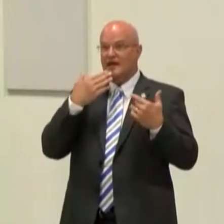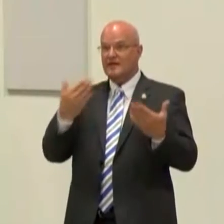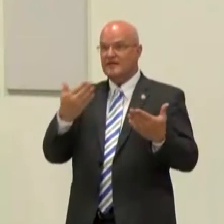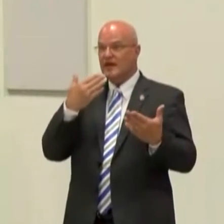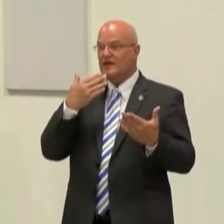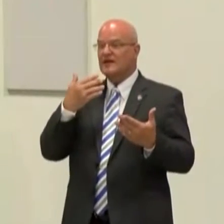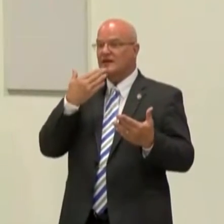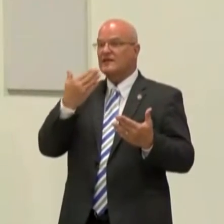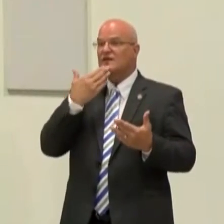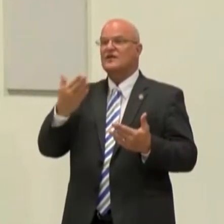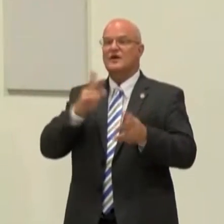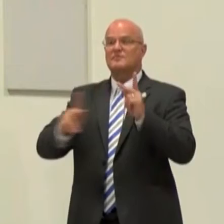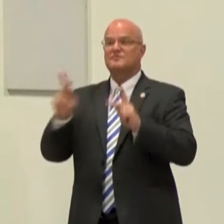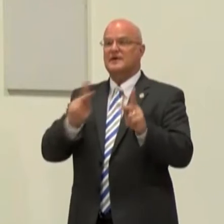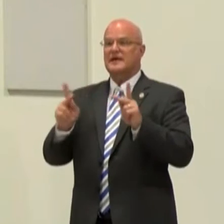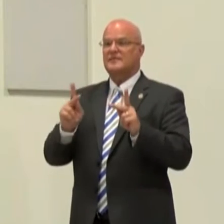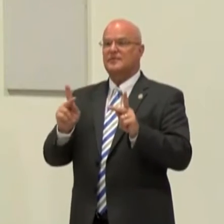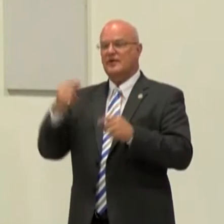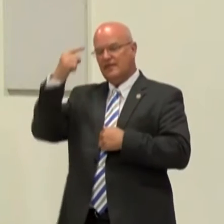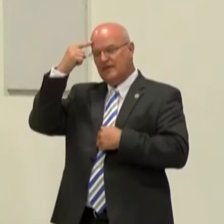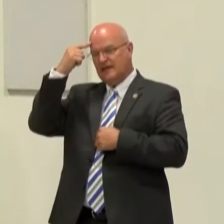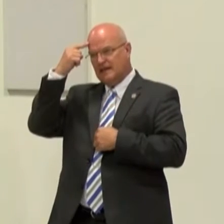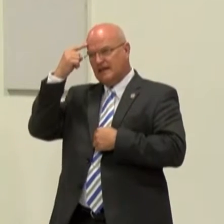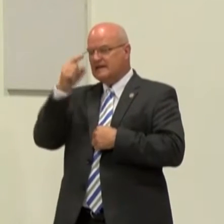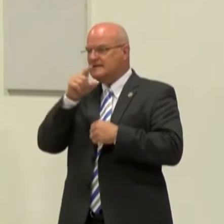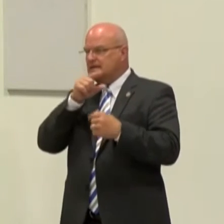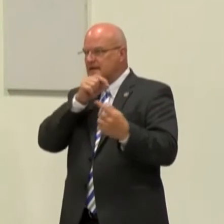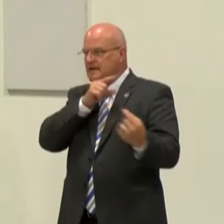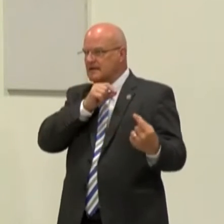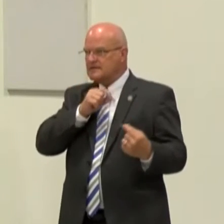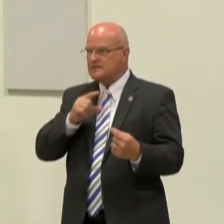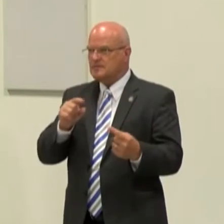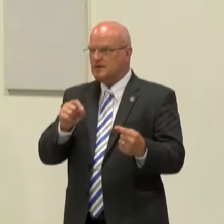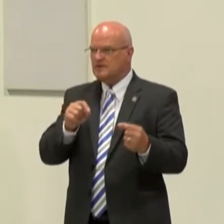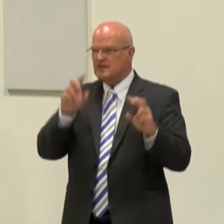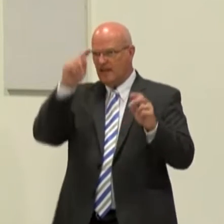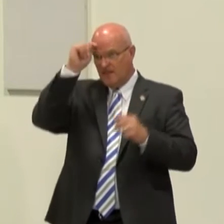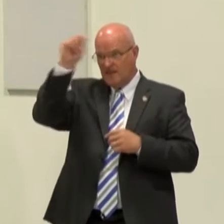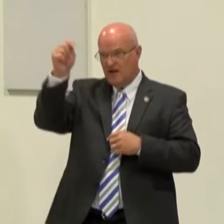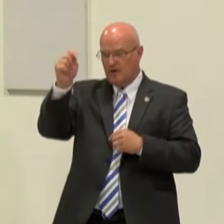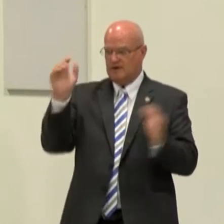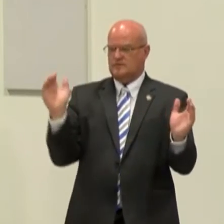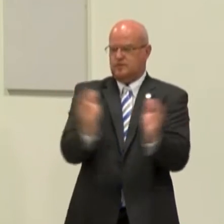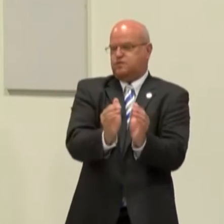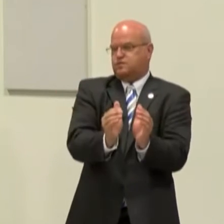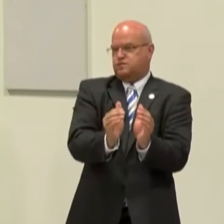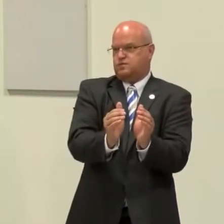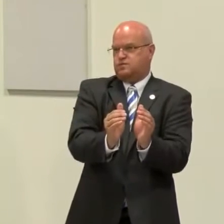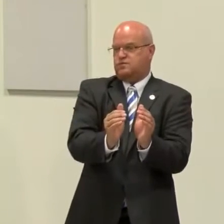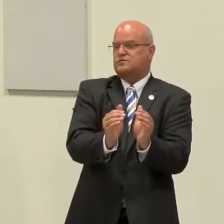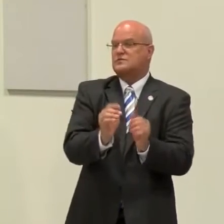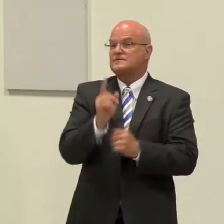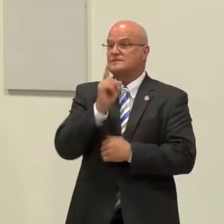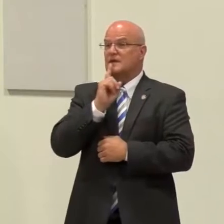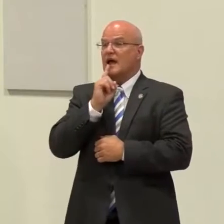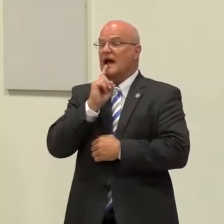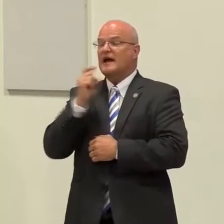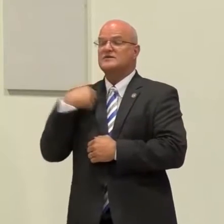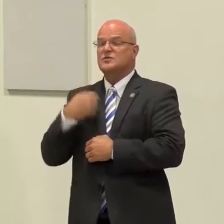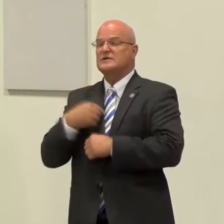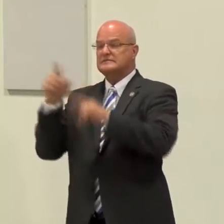goodness those that follow the conspiracy theory is in the extreme minority. We actually just did